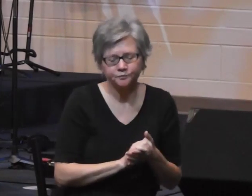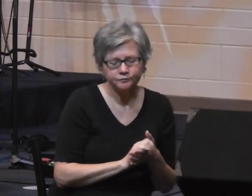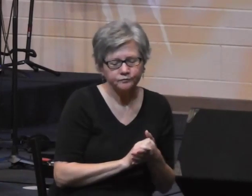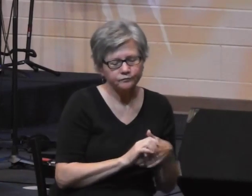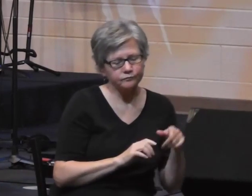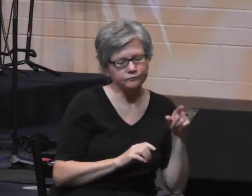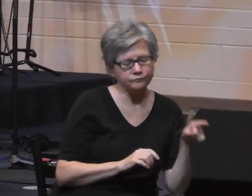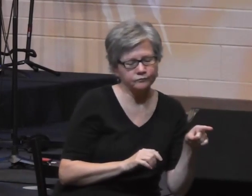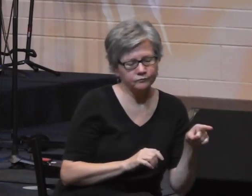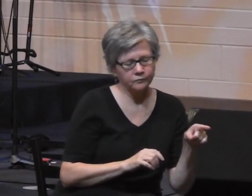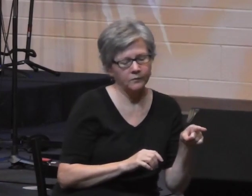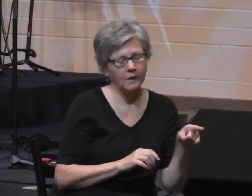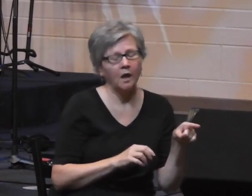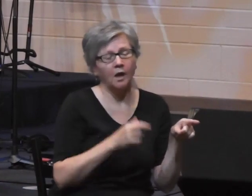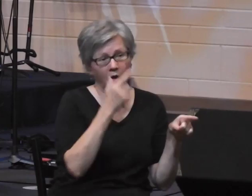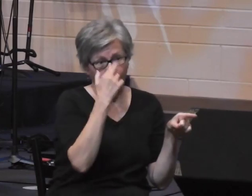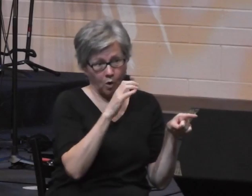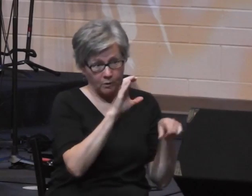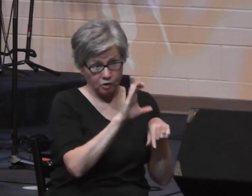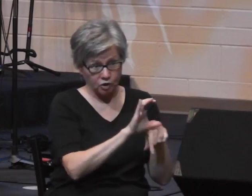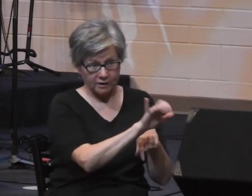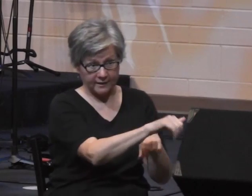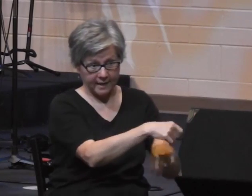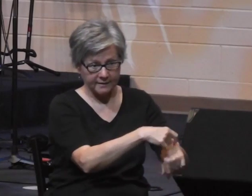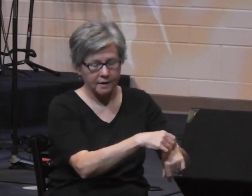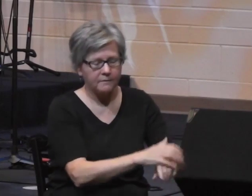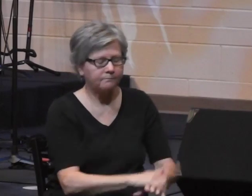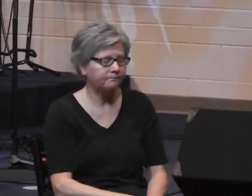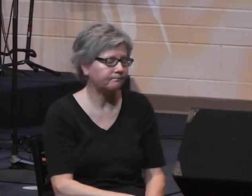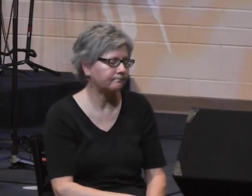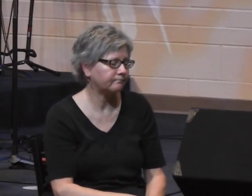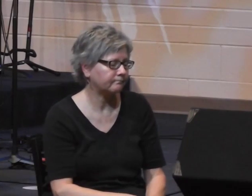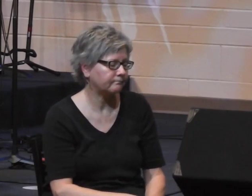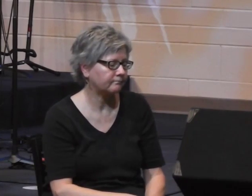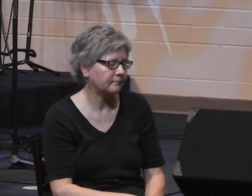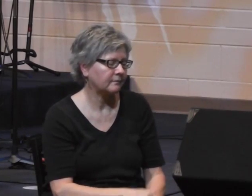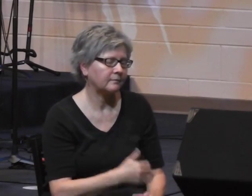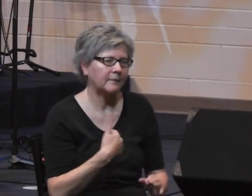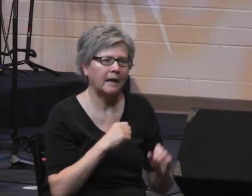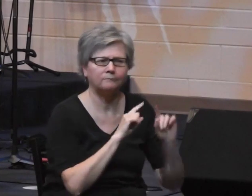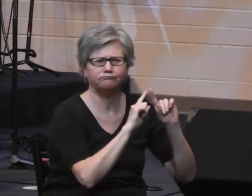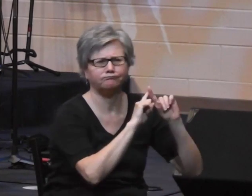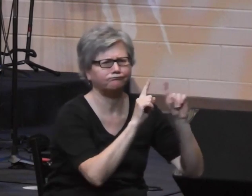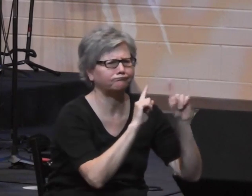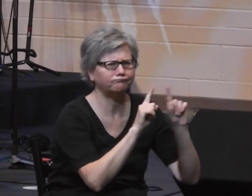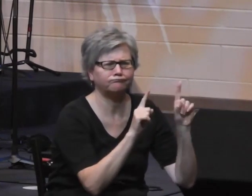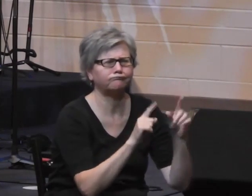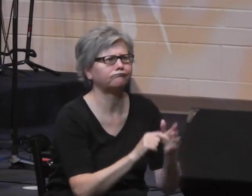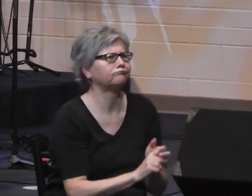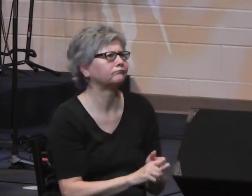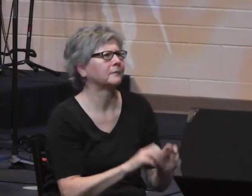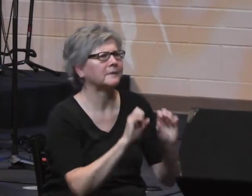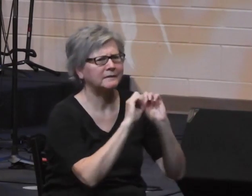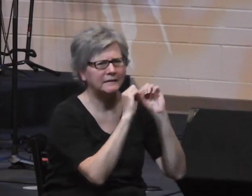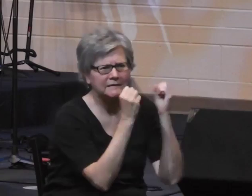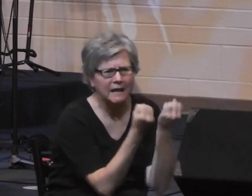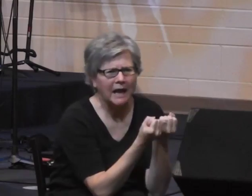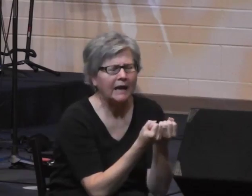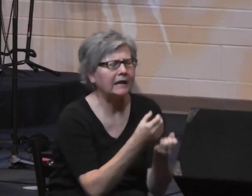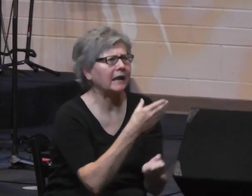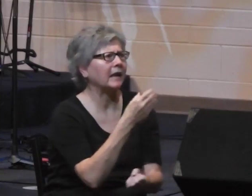and Gentile Christians. The Roman church was full of ethnic and